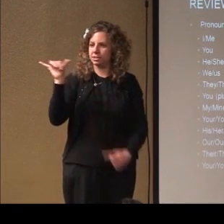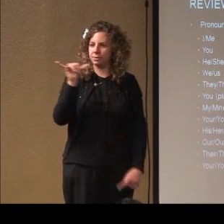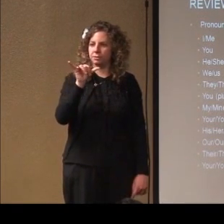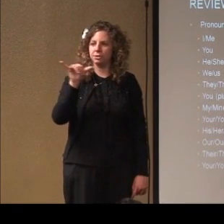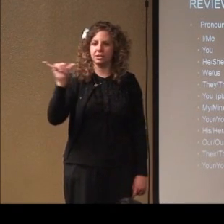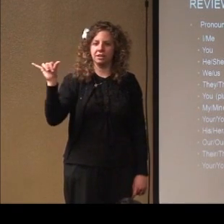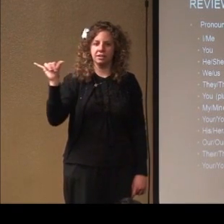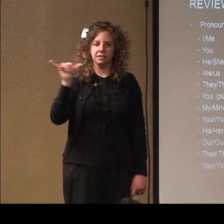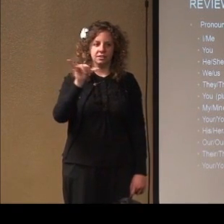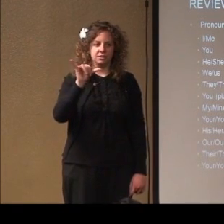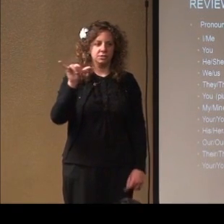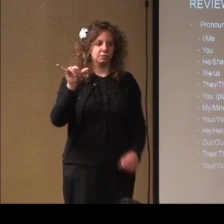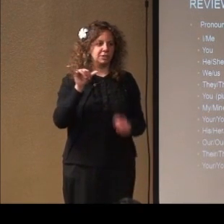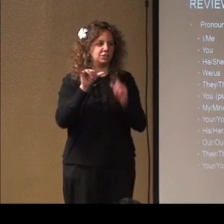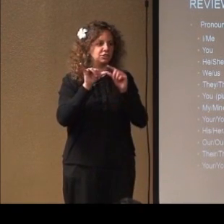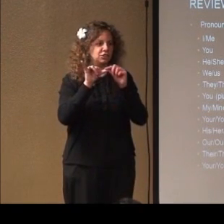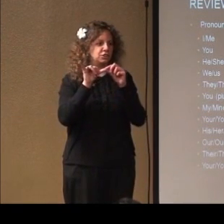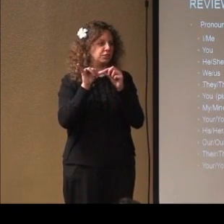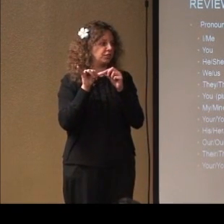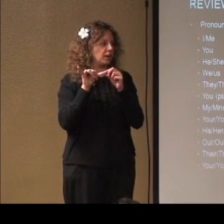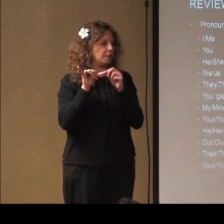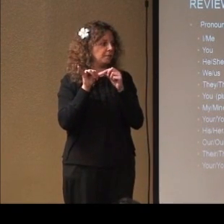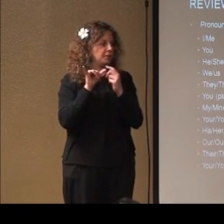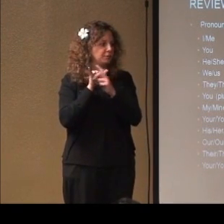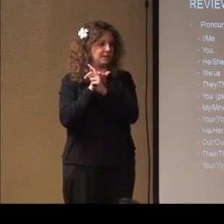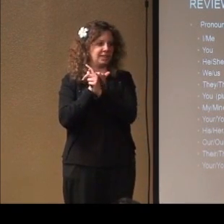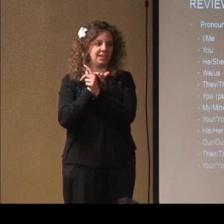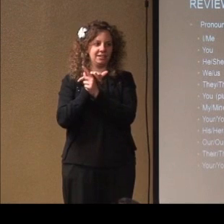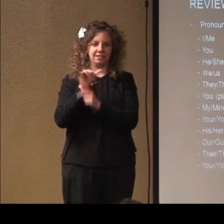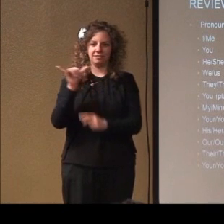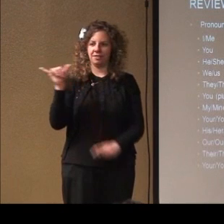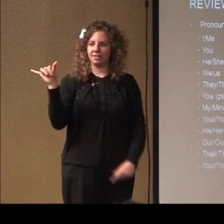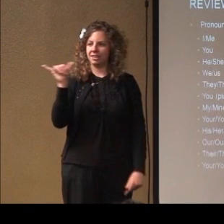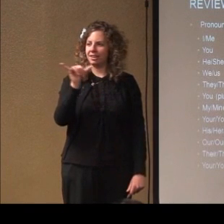what we're doing. So make sure it's just your thumb and your pinky.